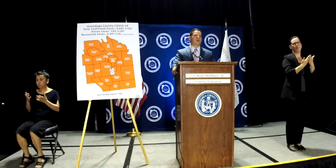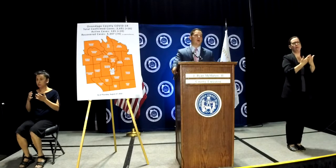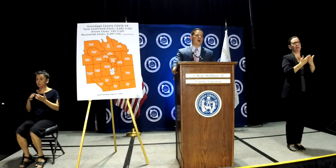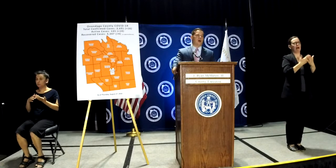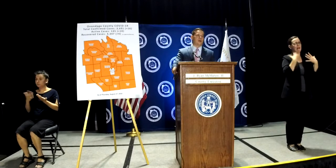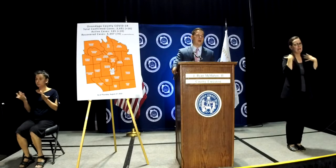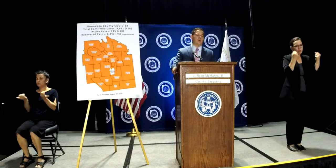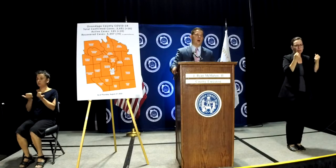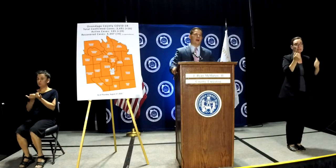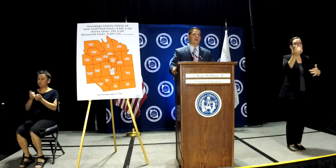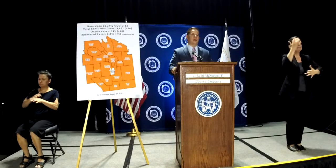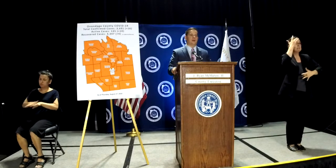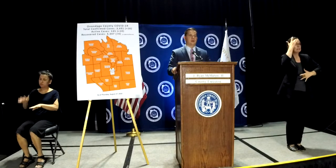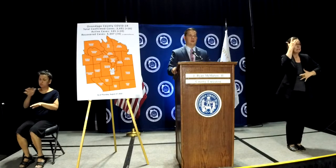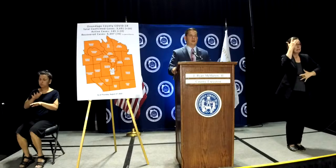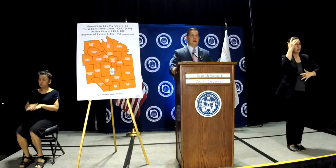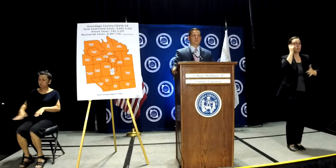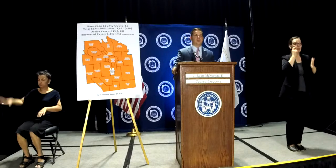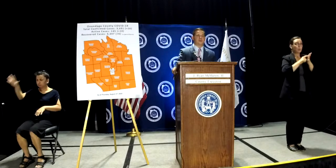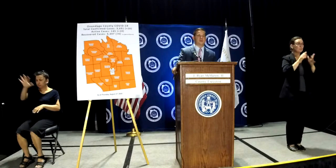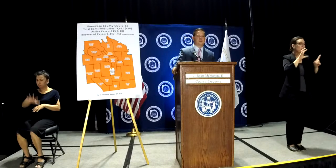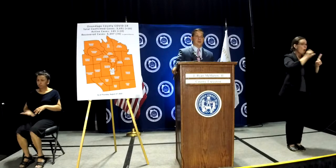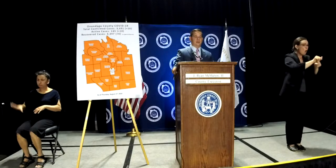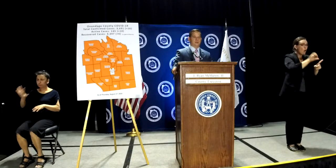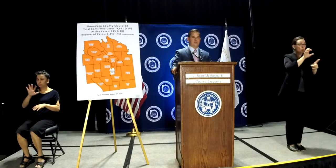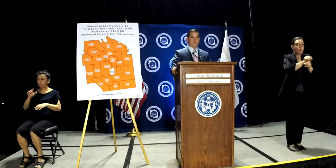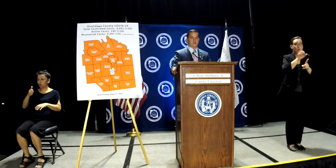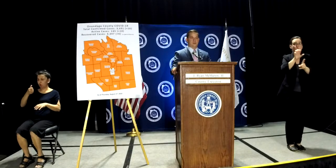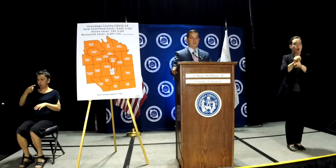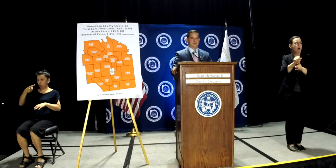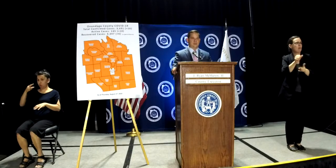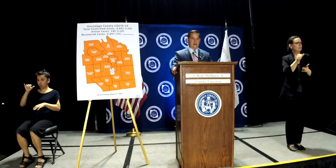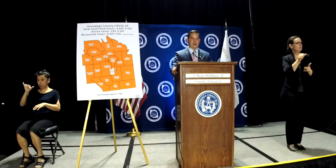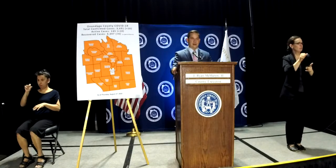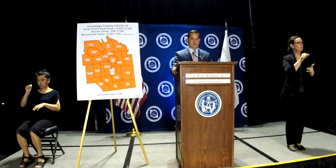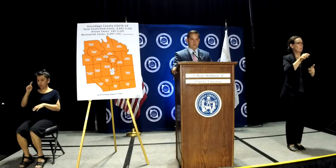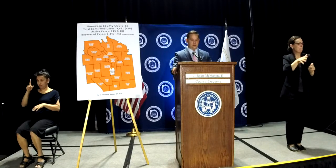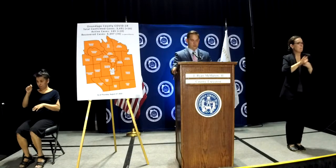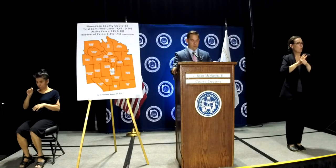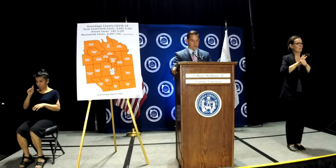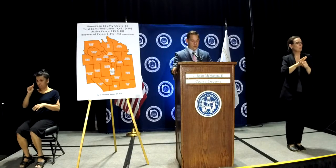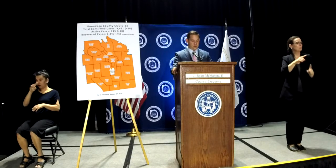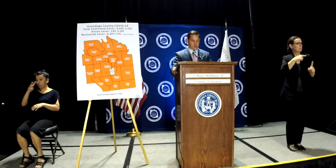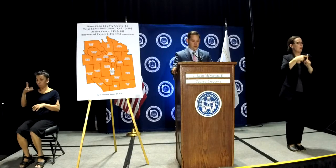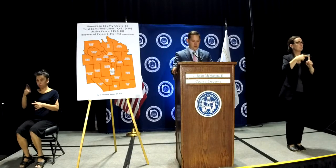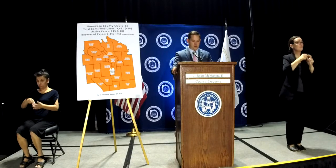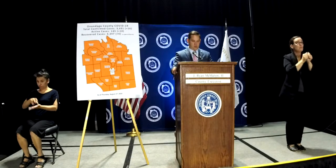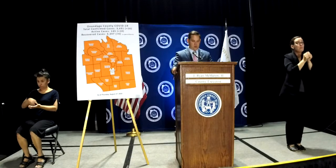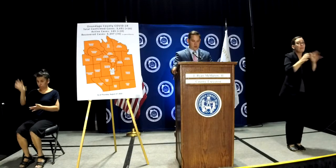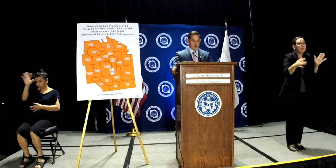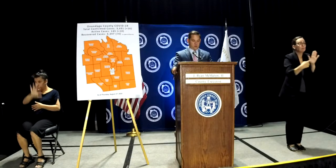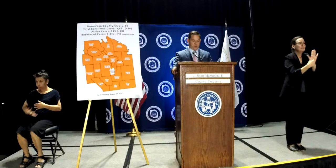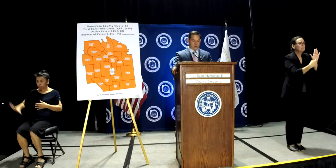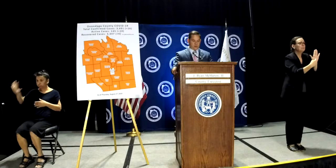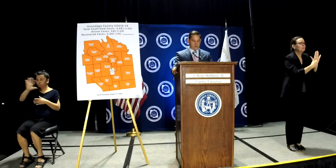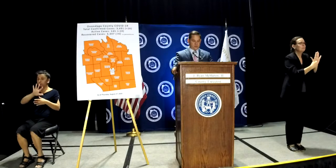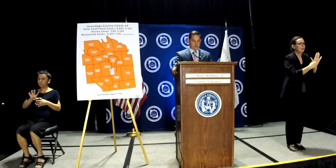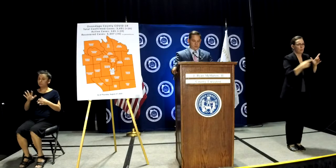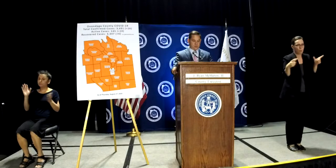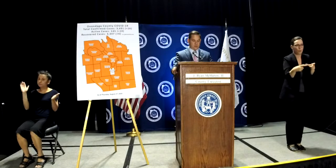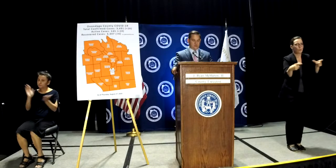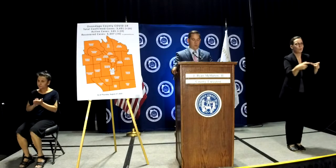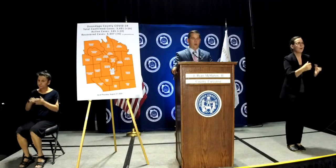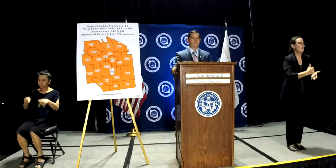level, countywide. And it helped us. And I think it's not an accident that New York State is where it